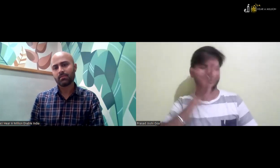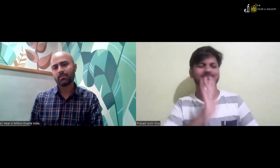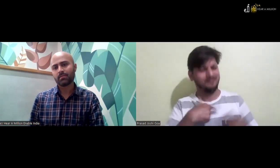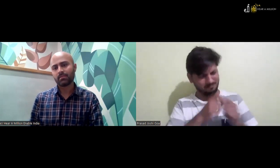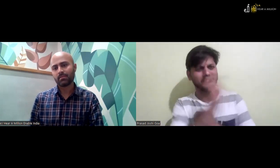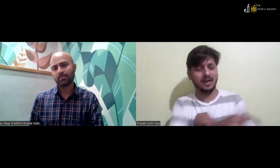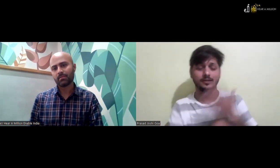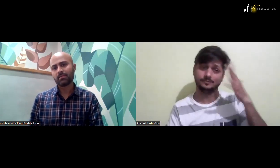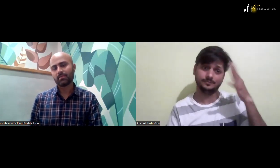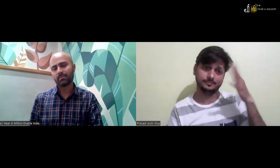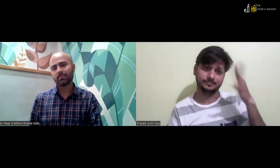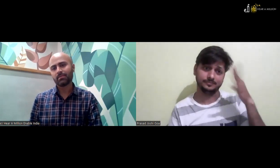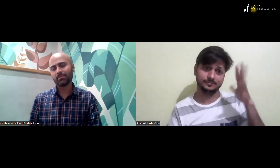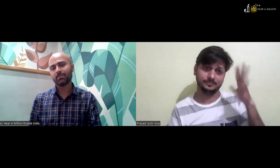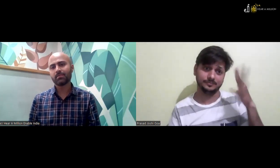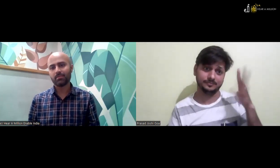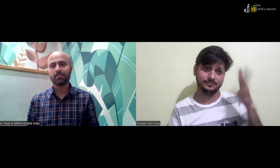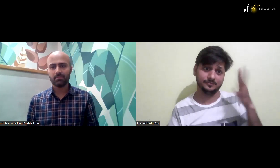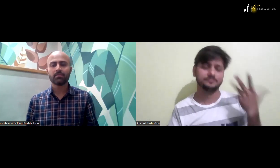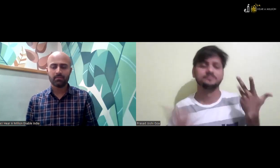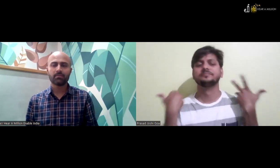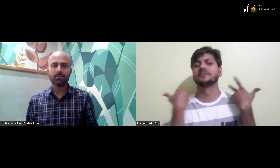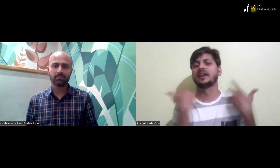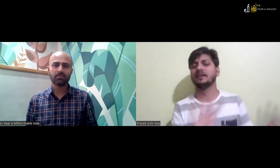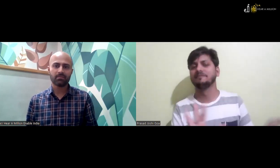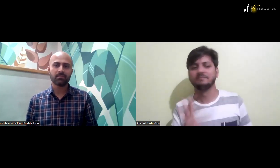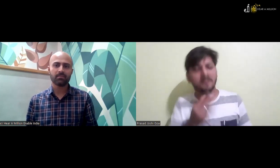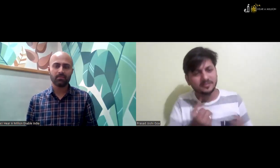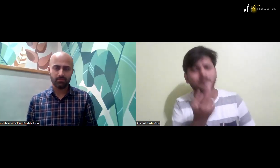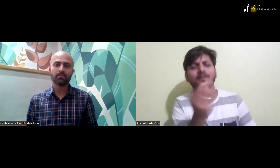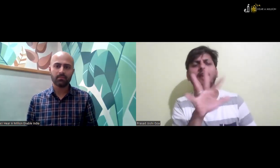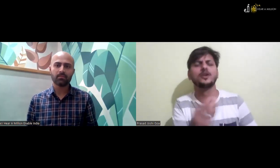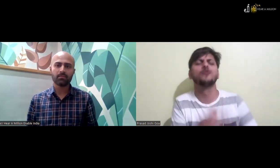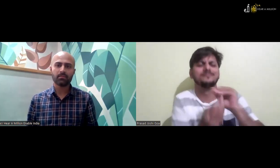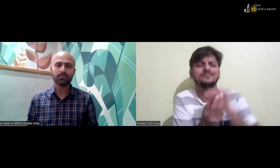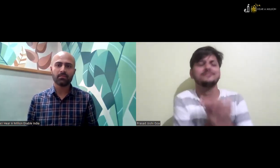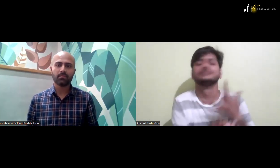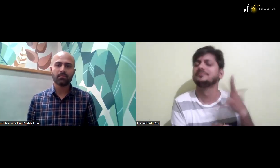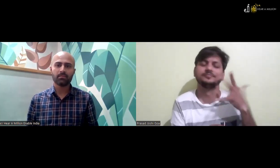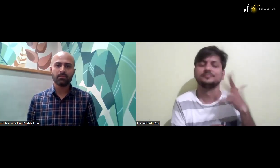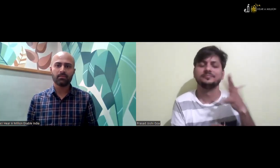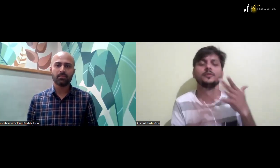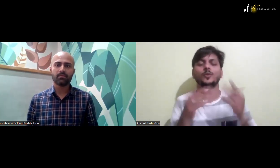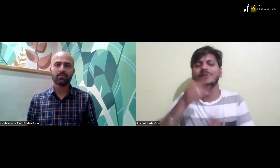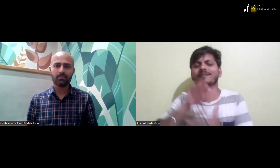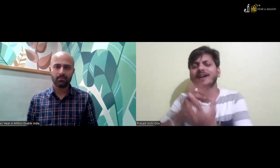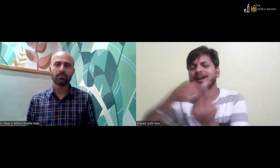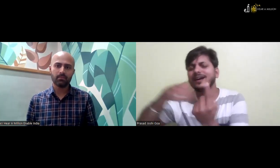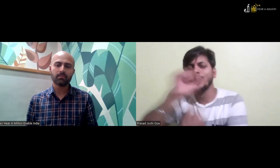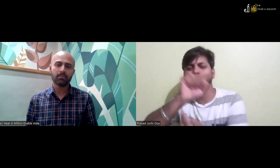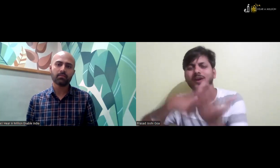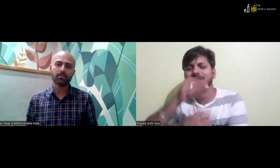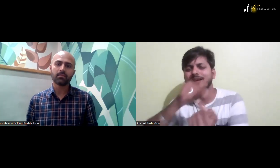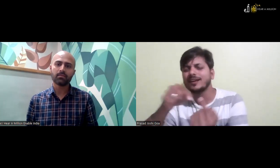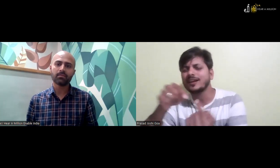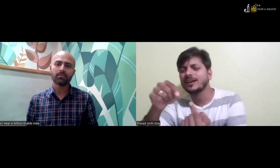take a long time, for going for a court case. But he was so reluctant, and he was not able to take away the case.